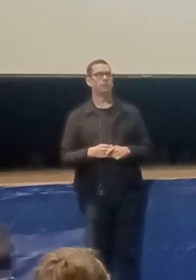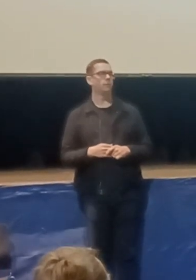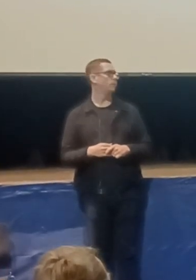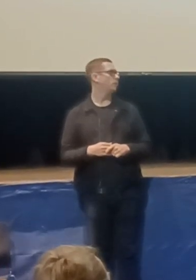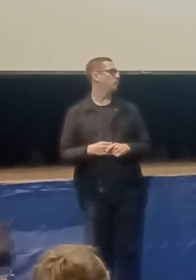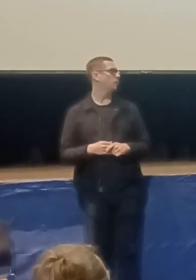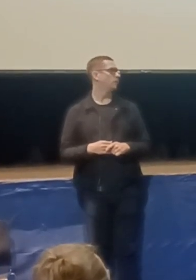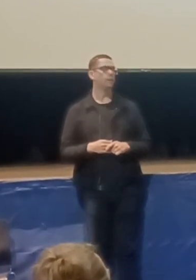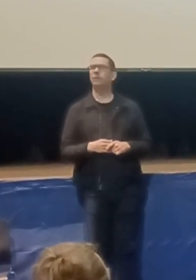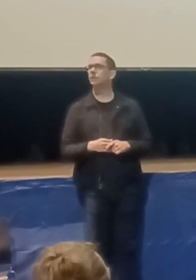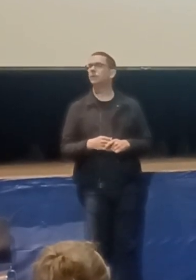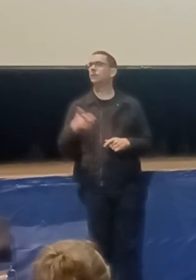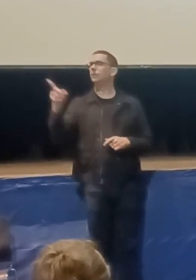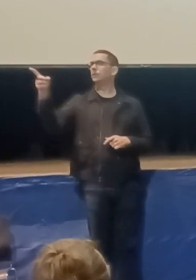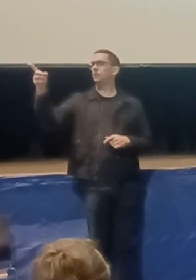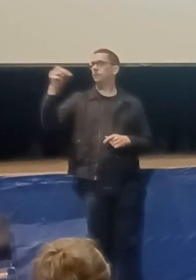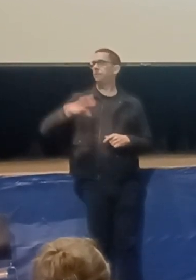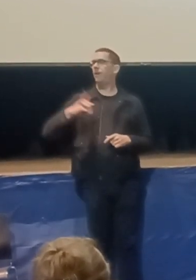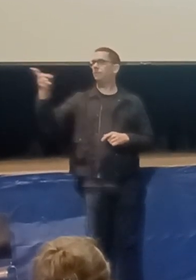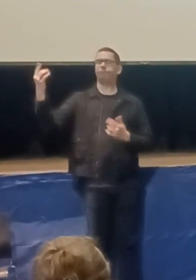This gentleman over here,